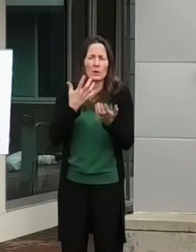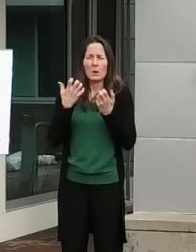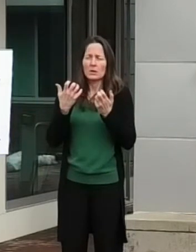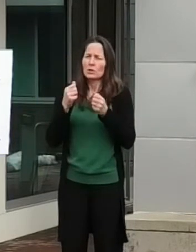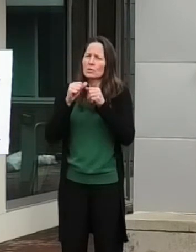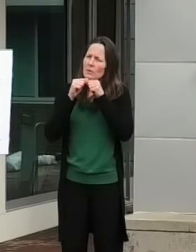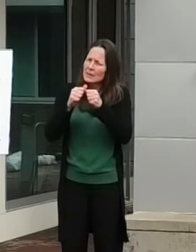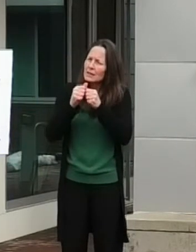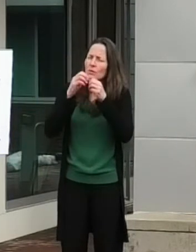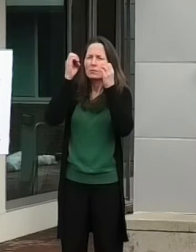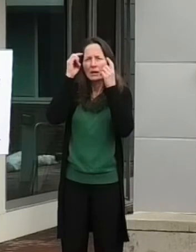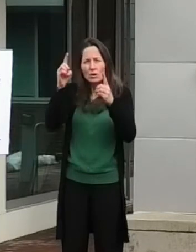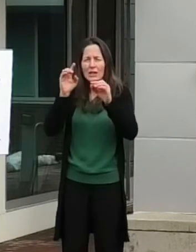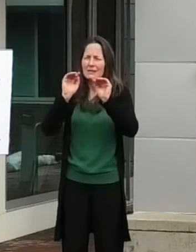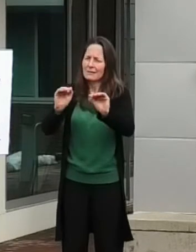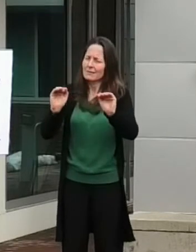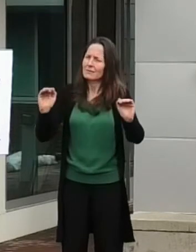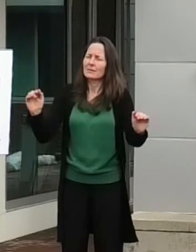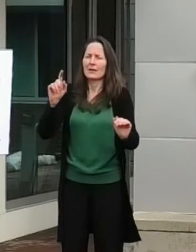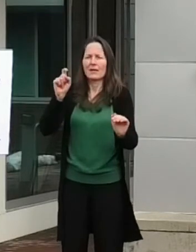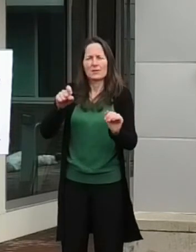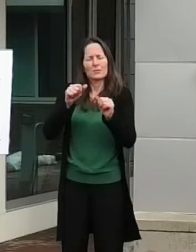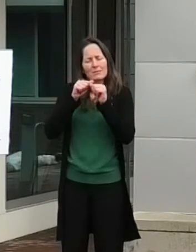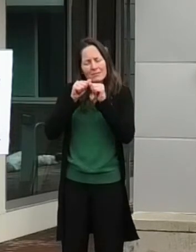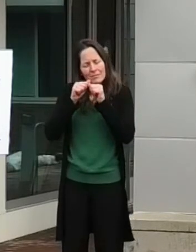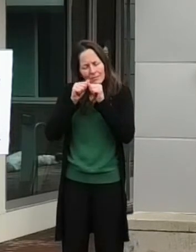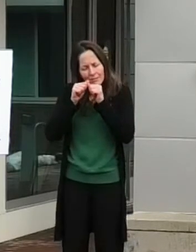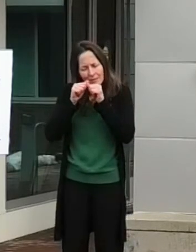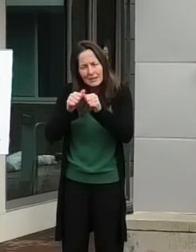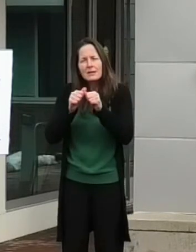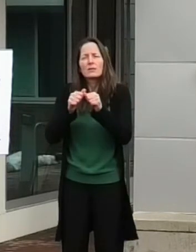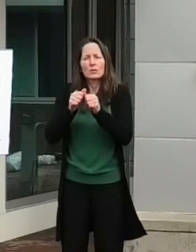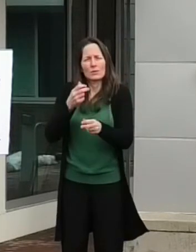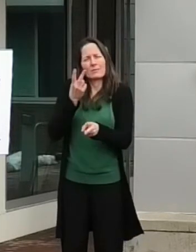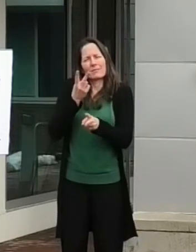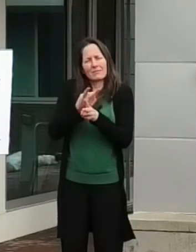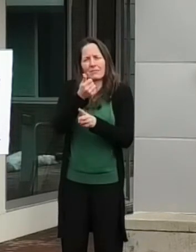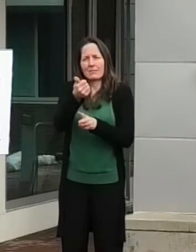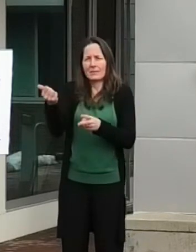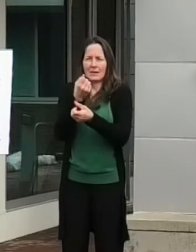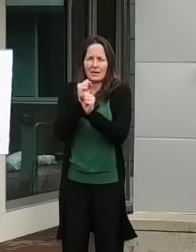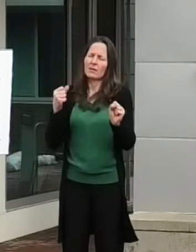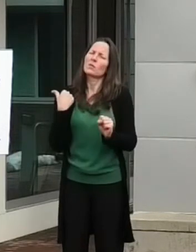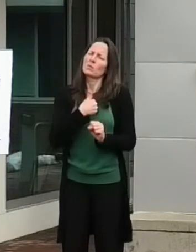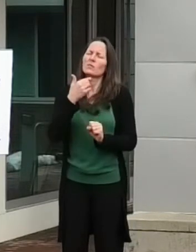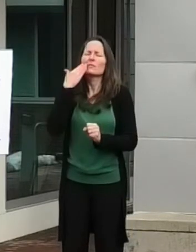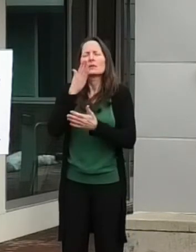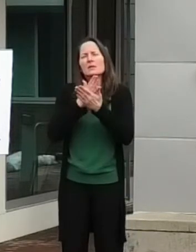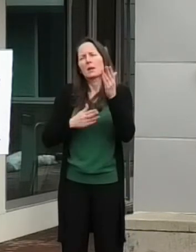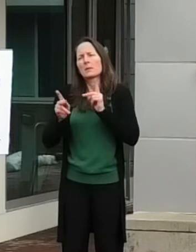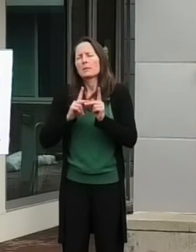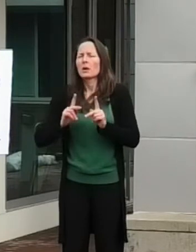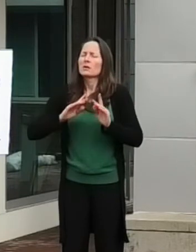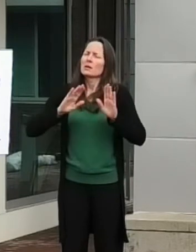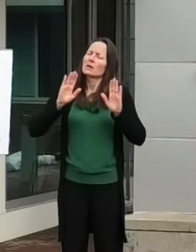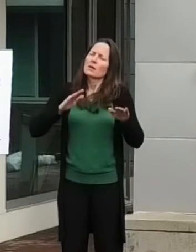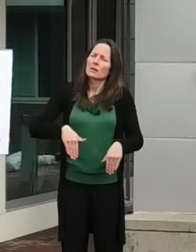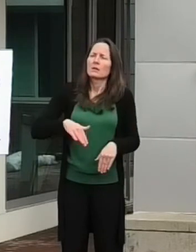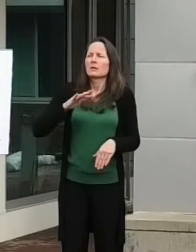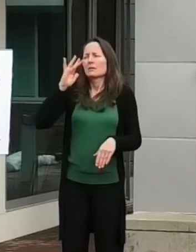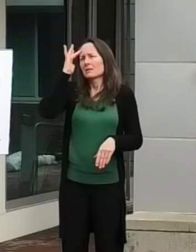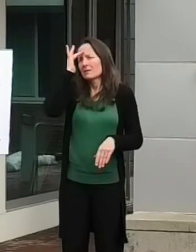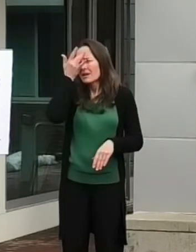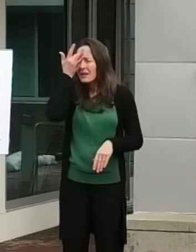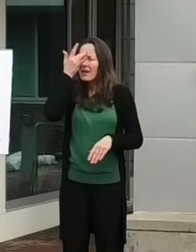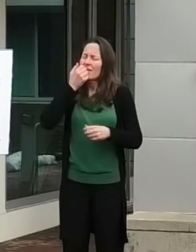ones from COVID-19. We recognize that COVID fatigue is real and challenging, and we hope that these efforts and resources